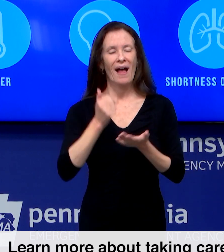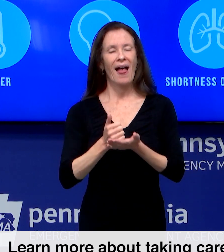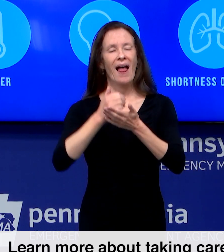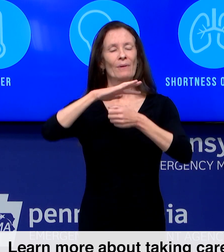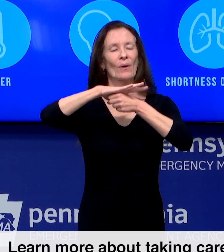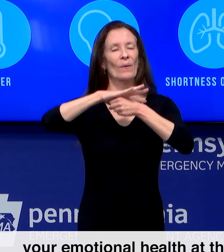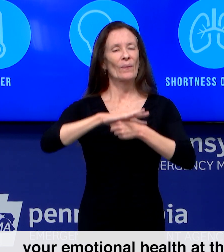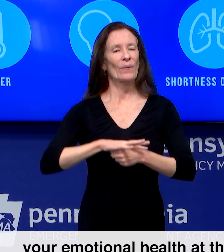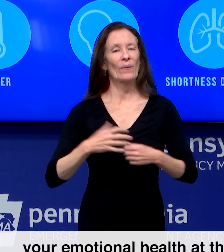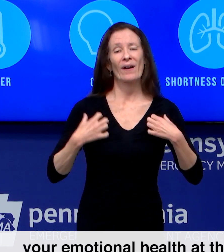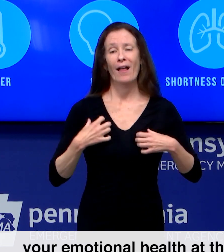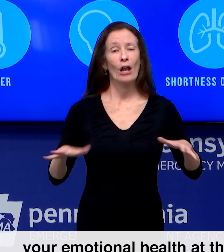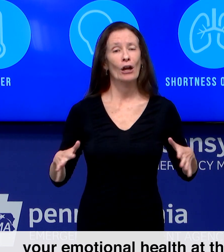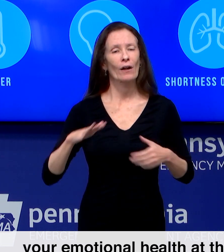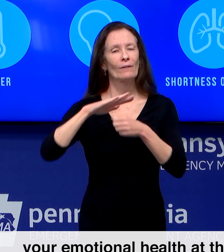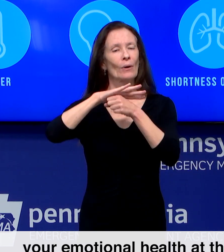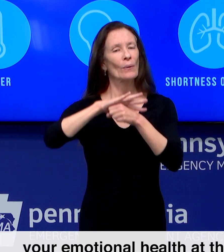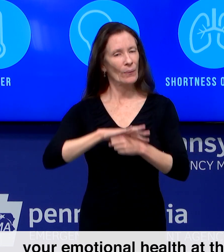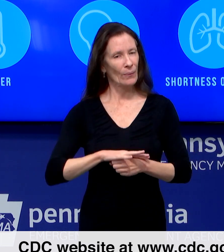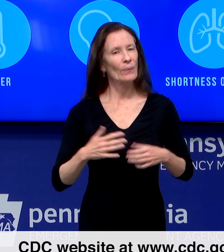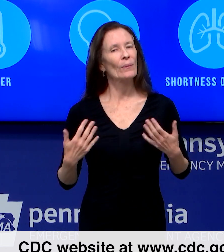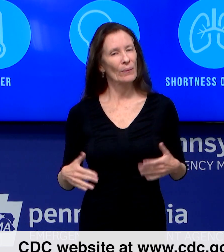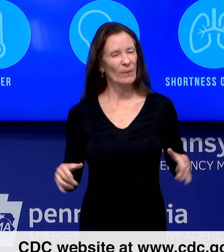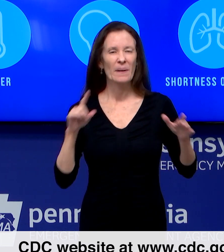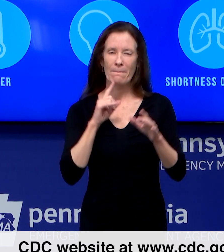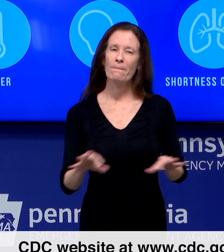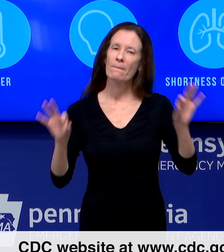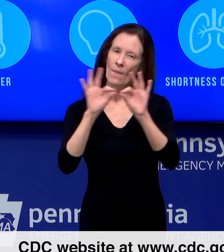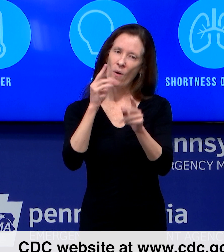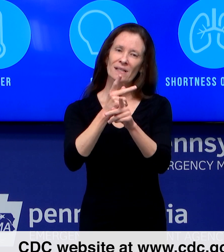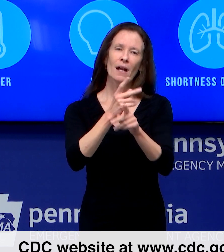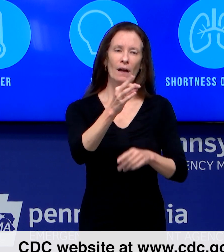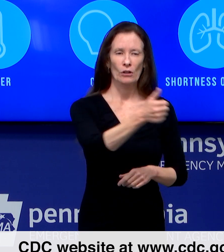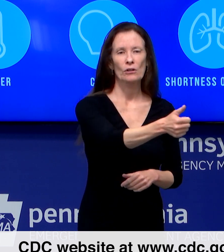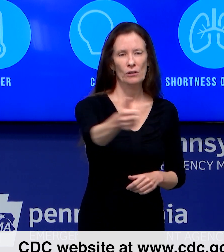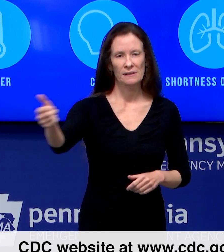about taking care of your emotional health at the CDC website at